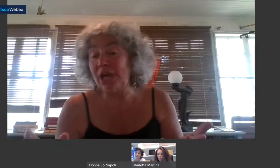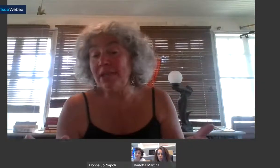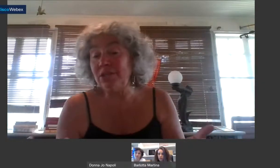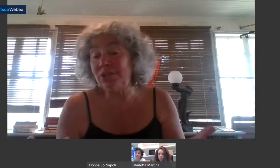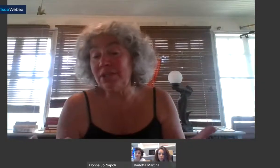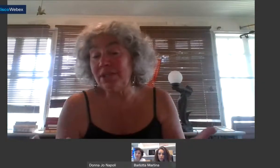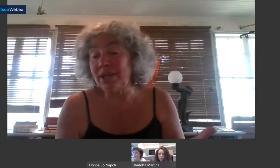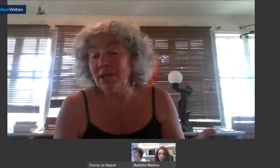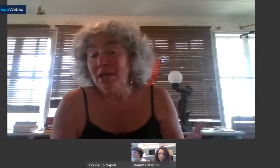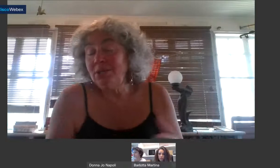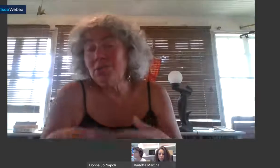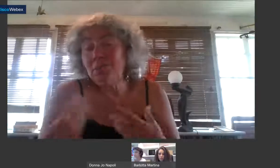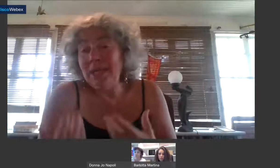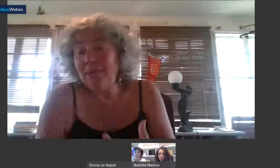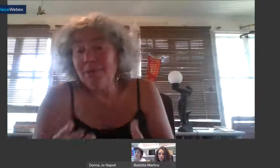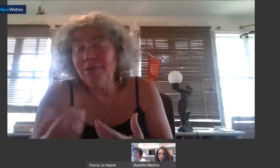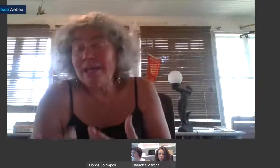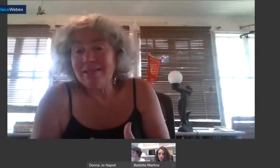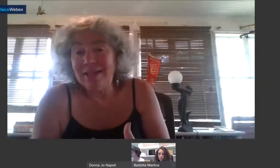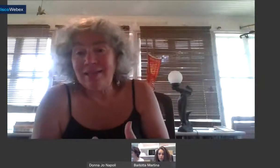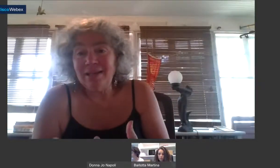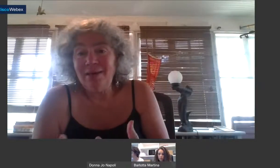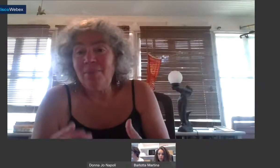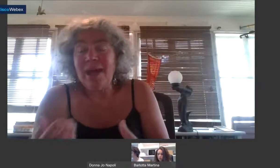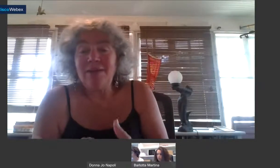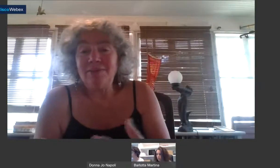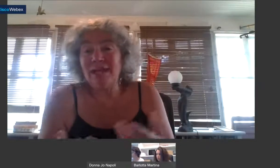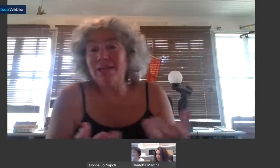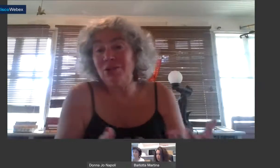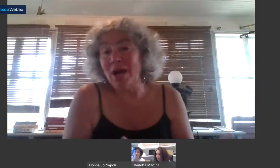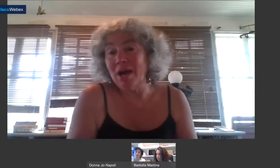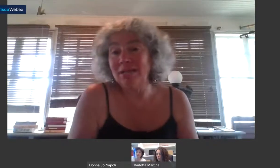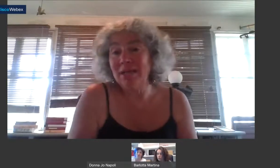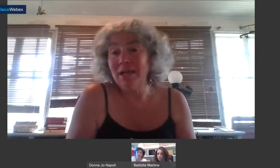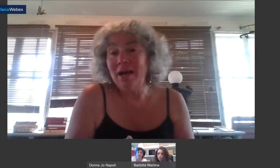is just a sweet, caressing way of saying John.